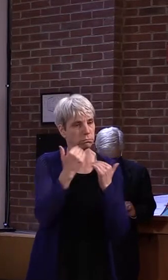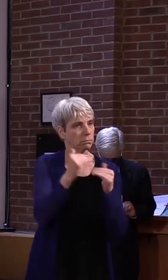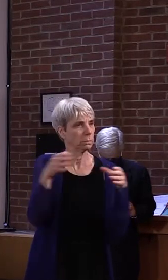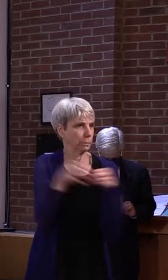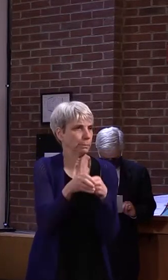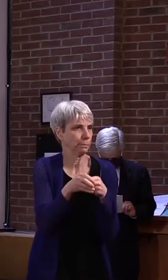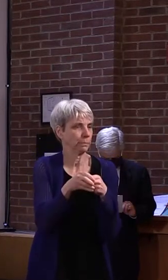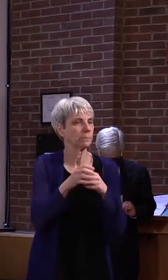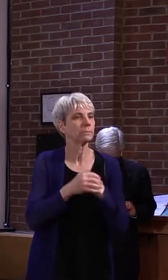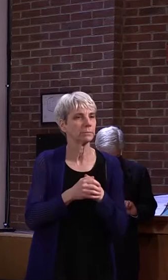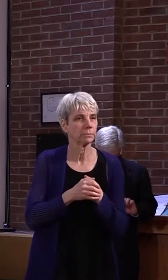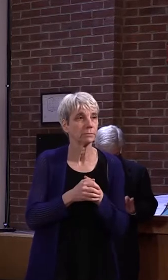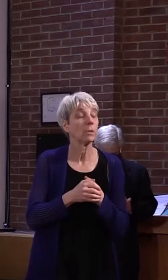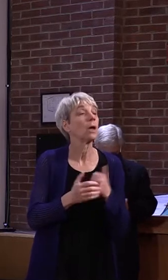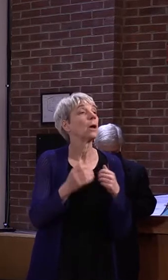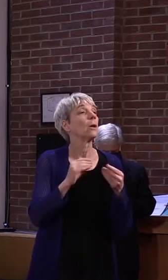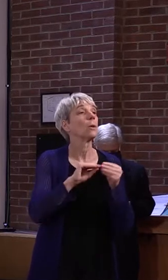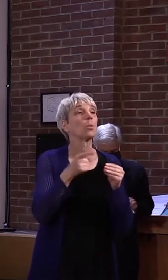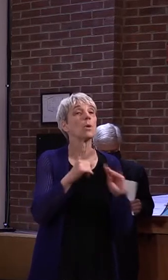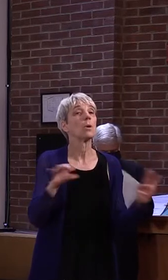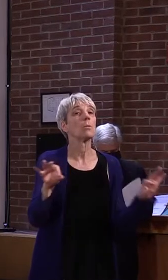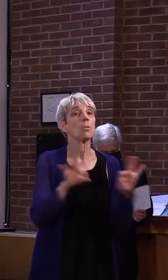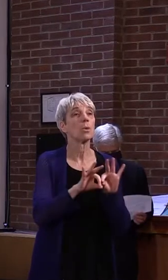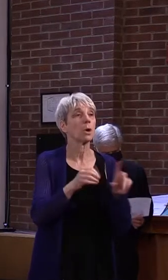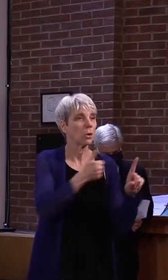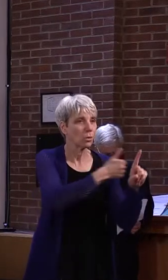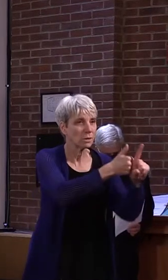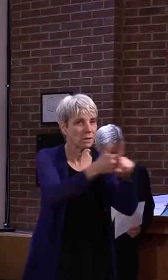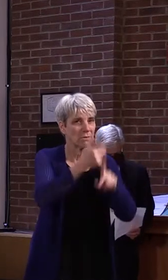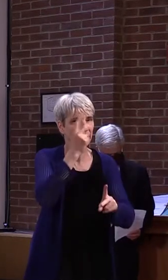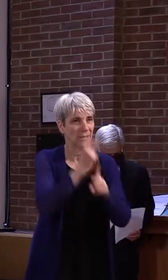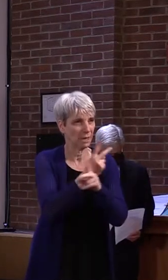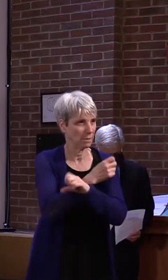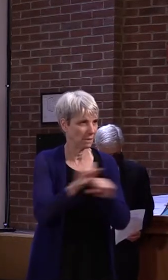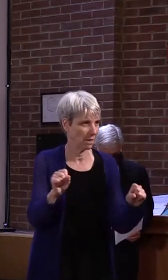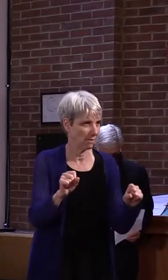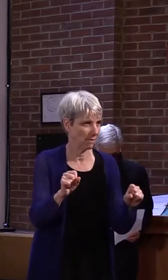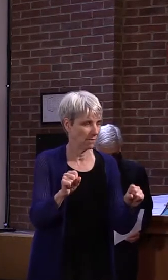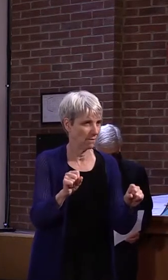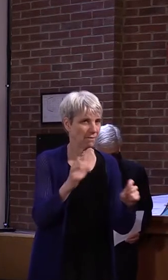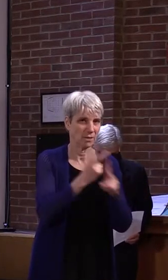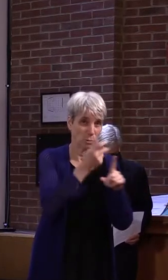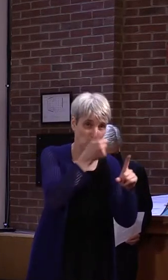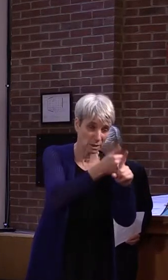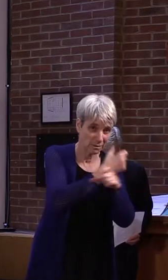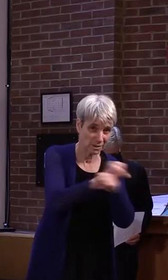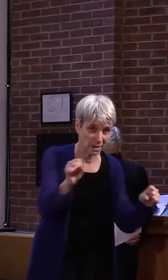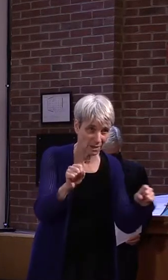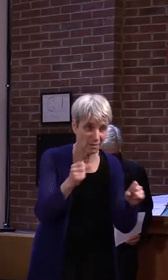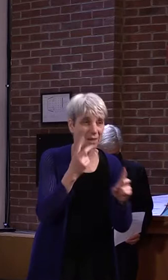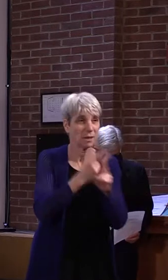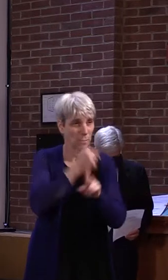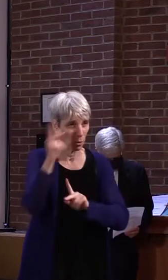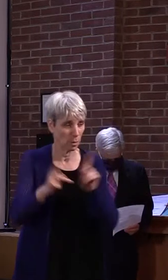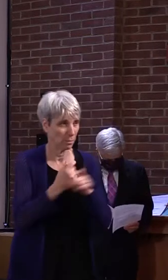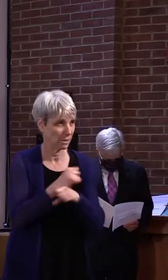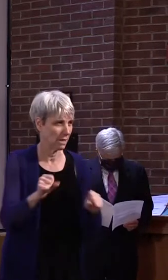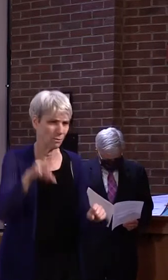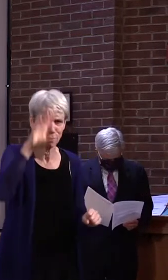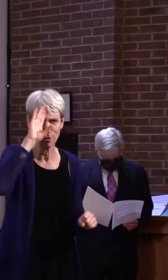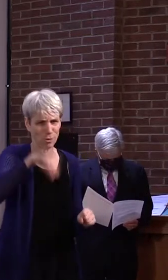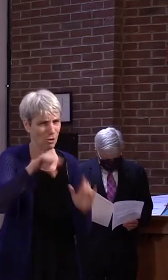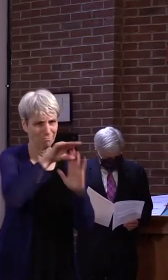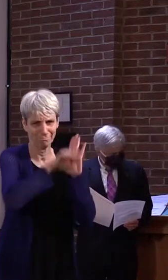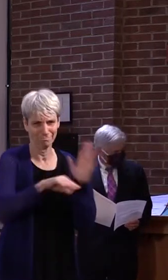day to keep yourselves and others safe. You know the drill. Masking up and keeping